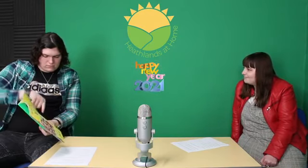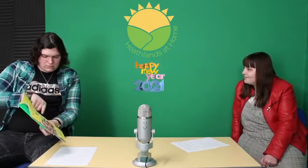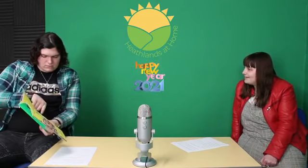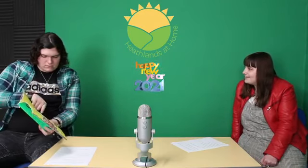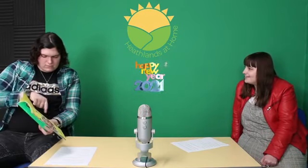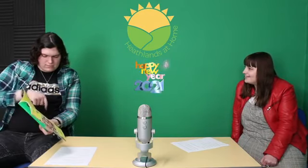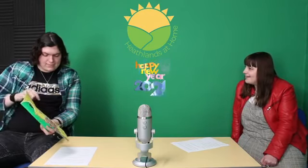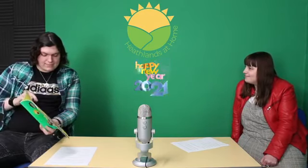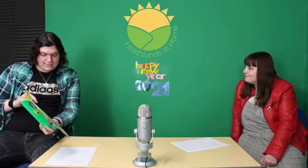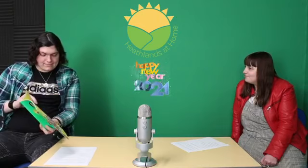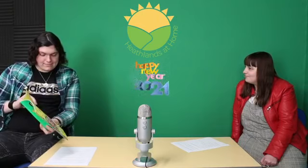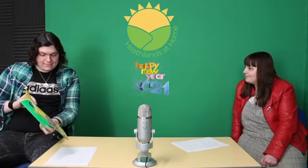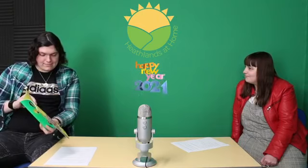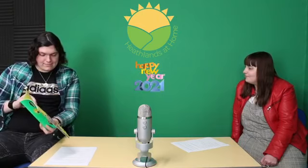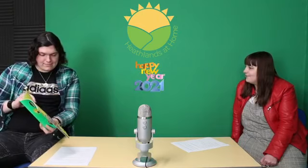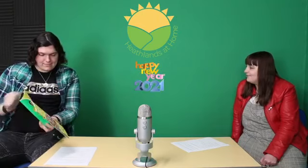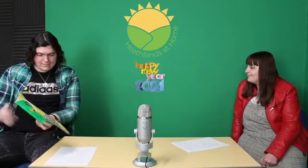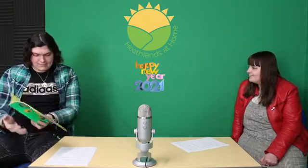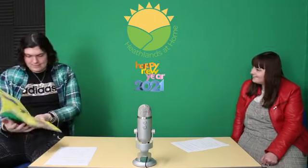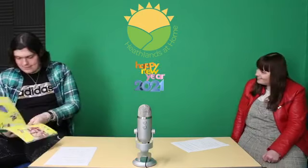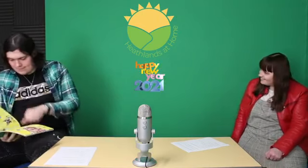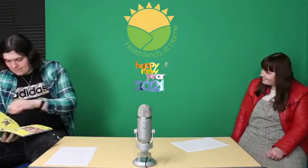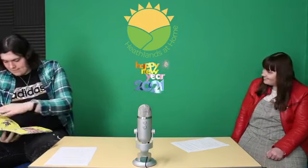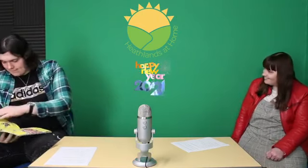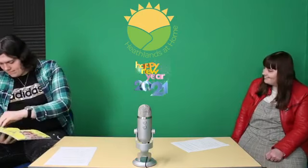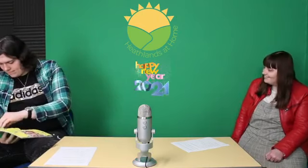pinny, and Trouble's on a bubble.